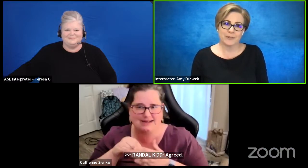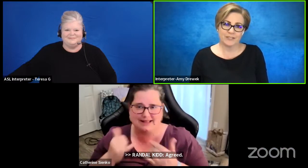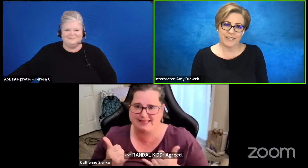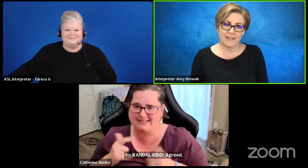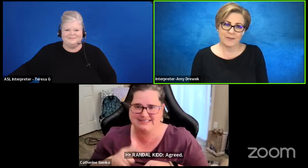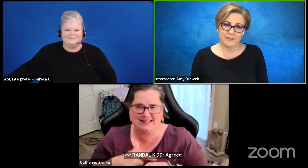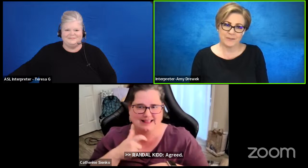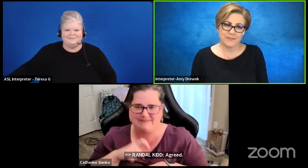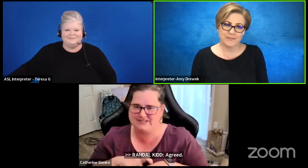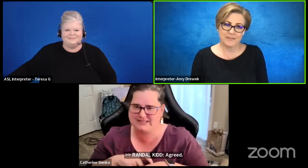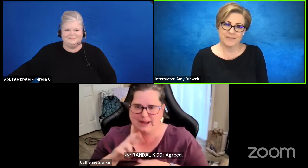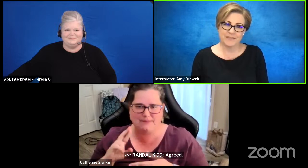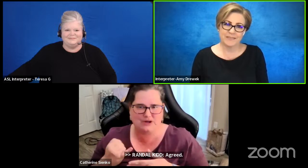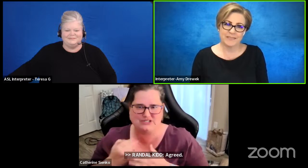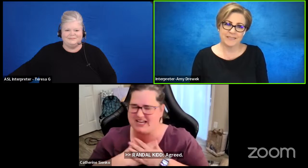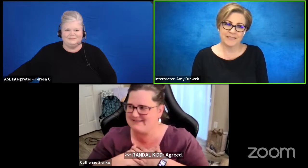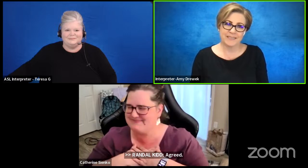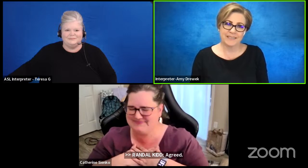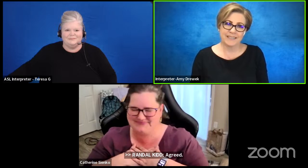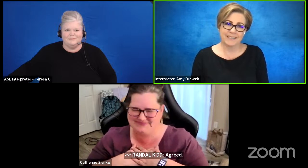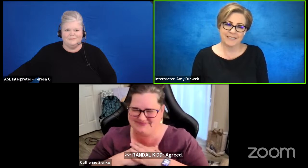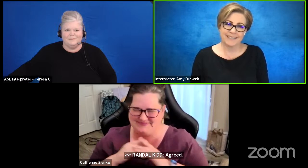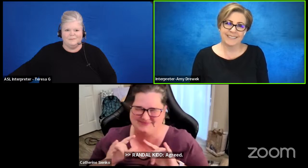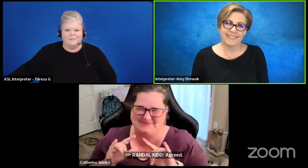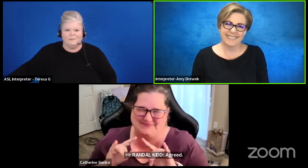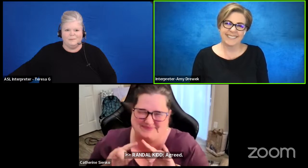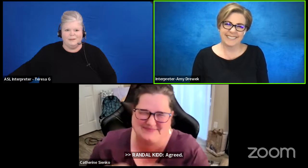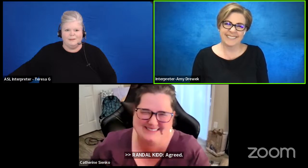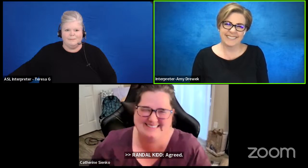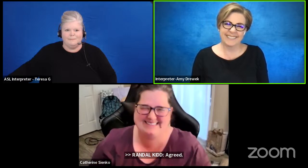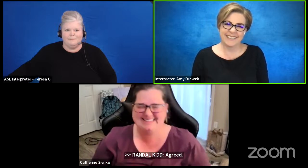I greatly appreciate you.